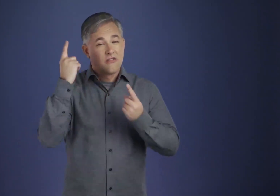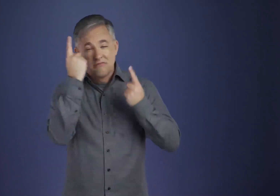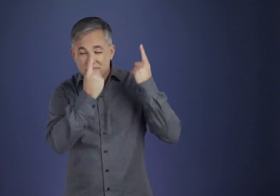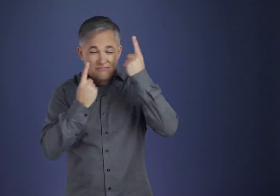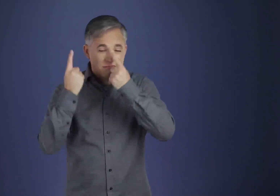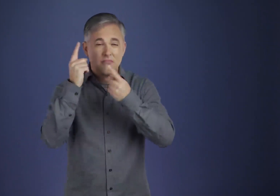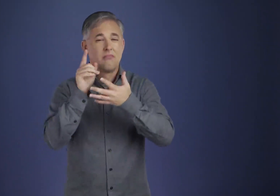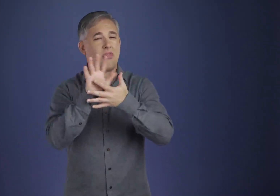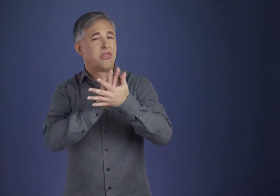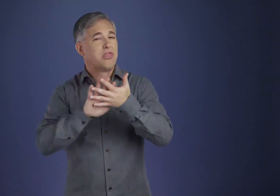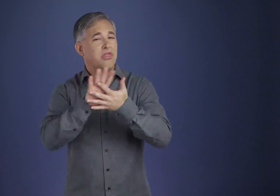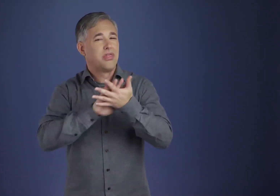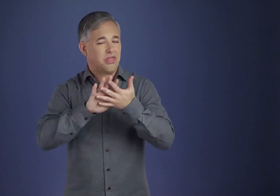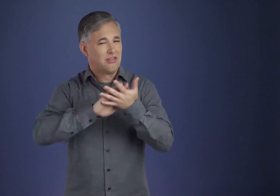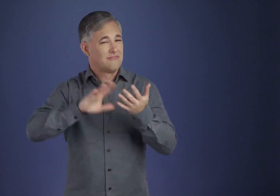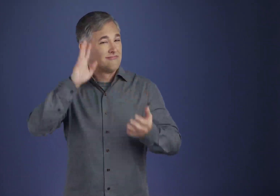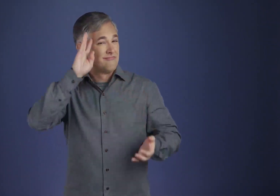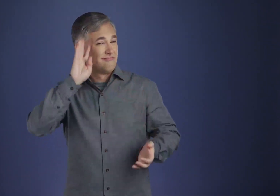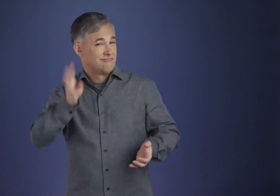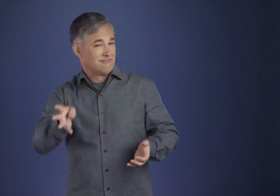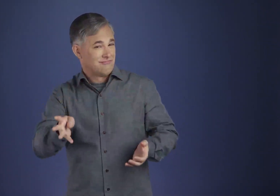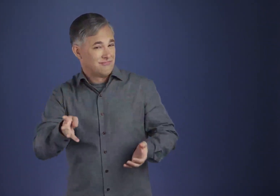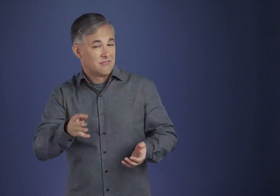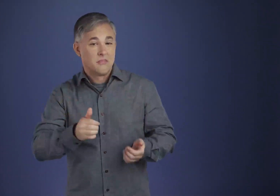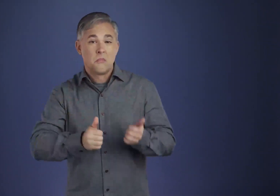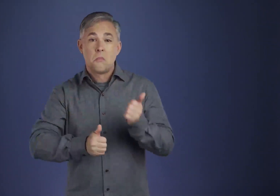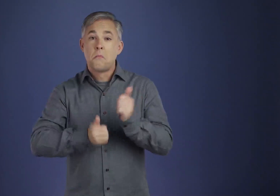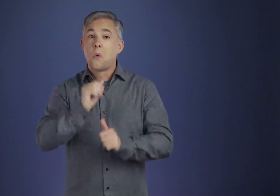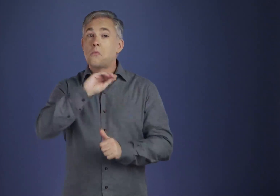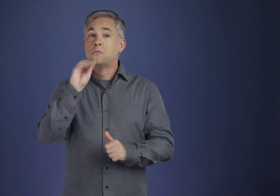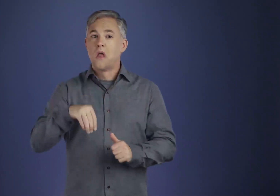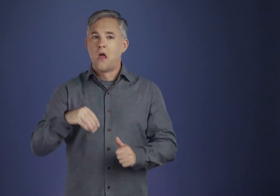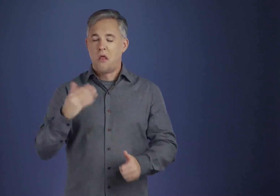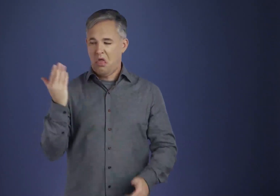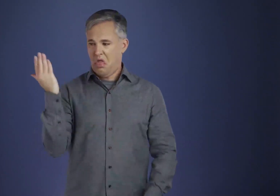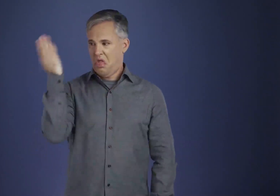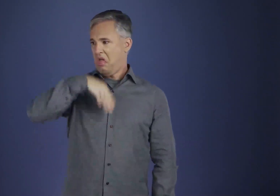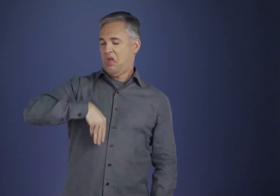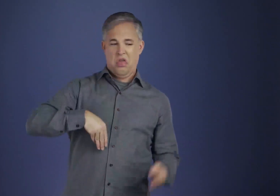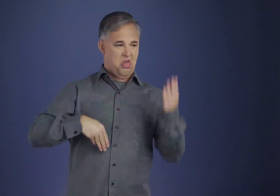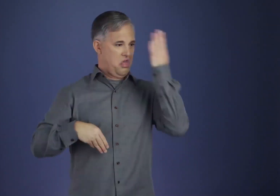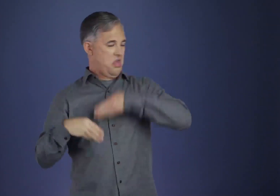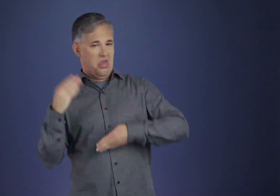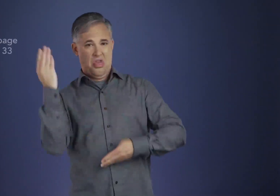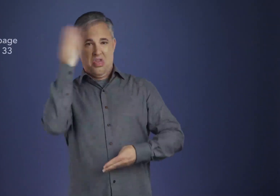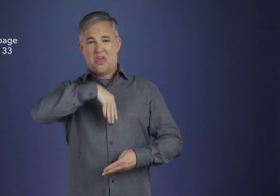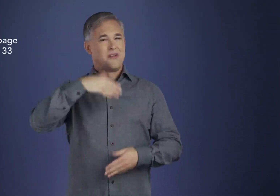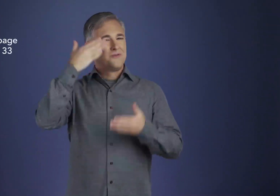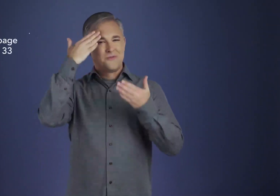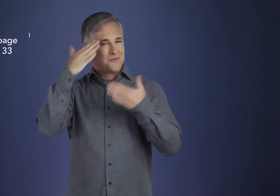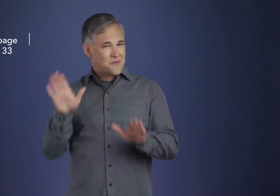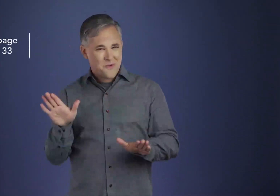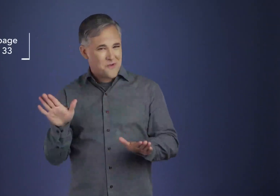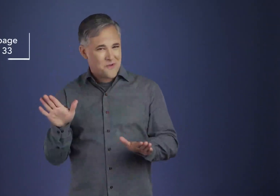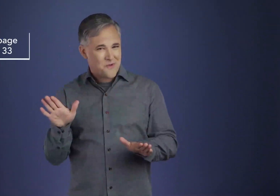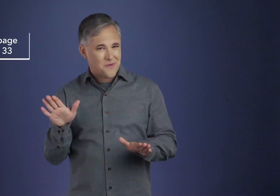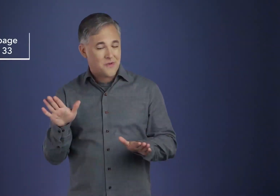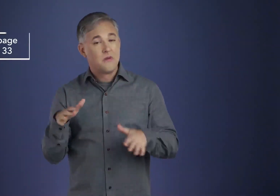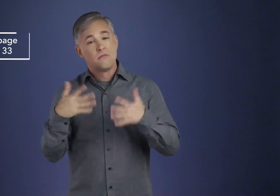Few indeed are the practicing alcoholics who have any idea how irrational they are, or seeing